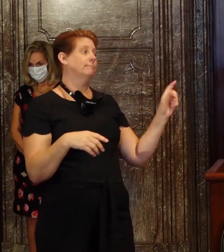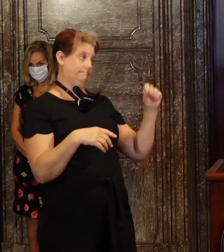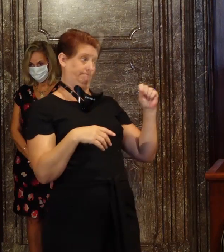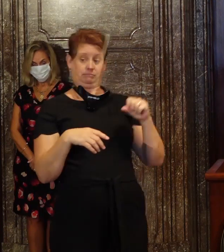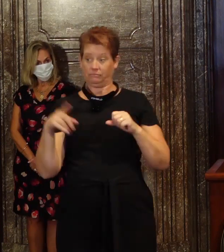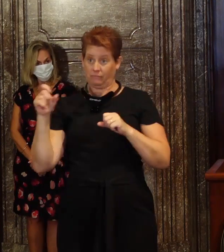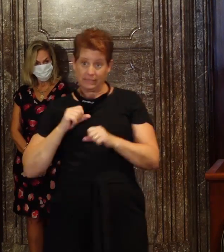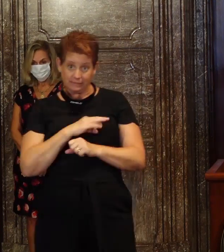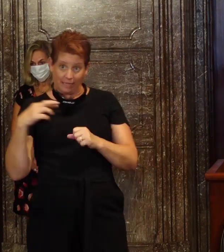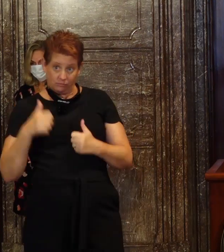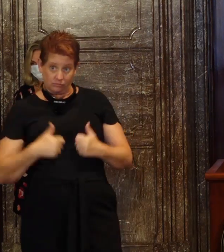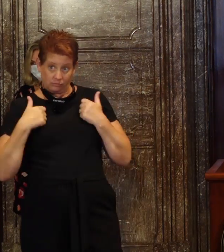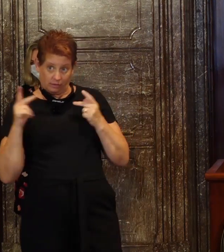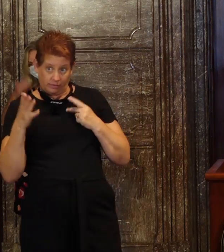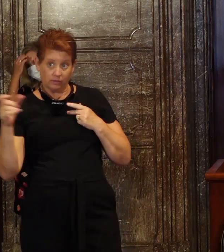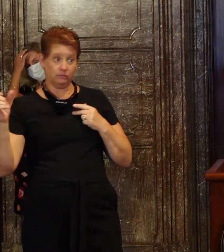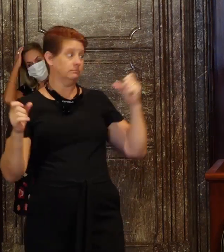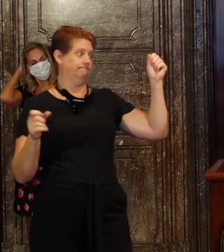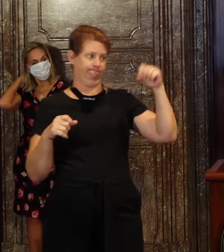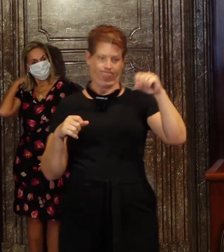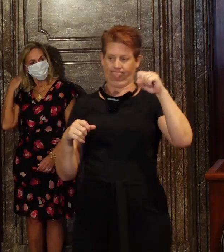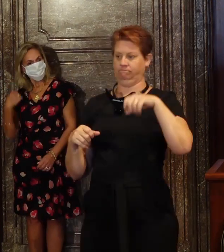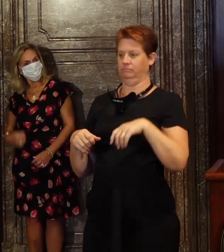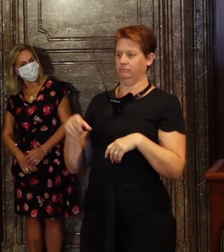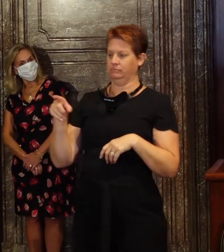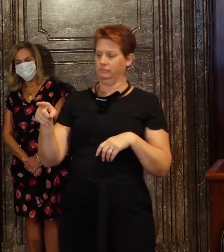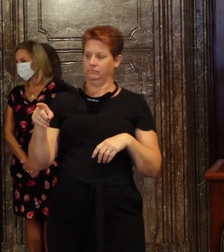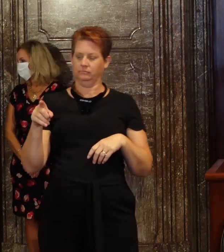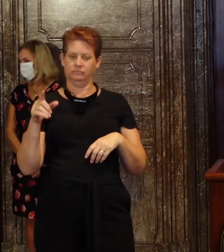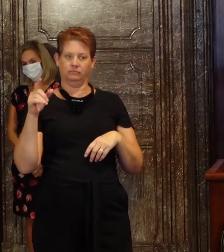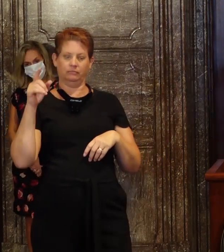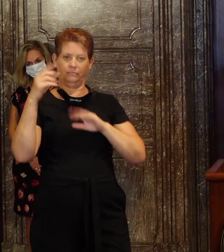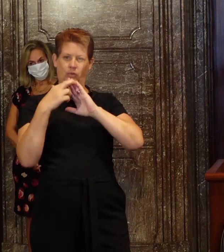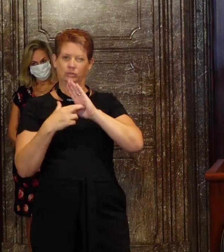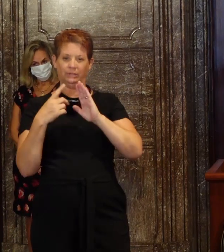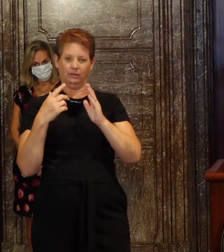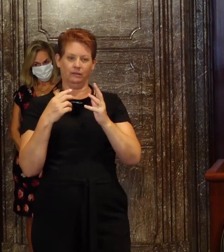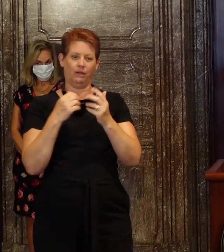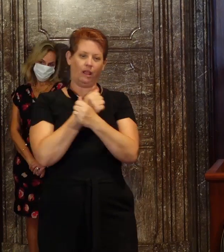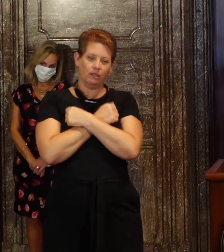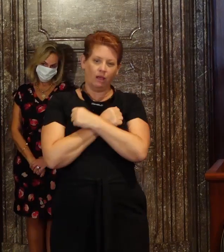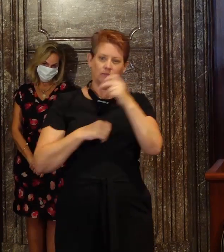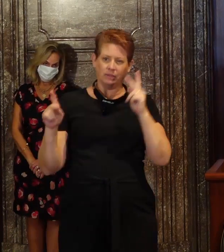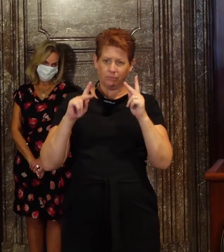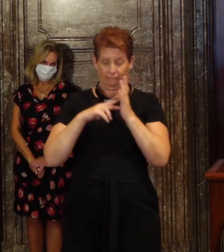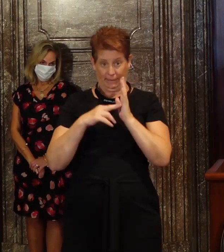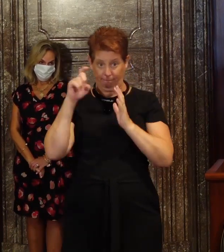test. Yes. And is this limited in the guidelines? It says loved ones. Is this limited to immediate